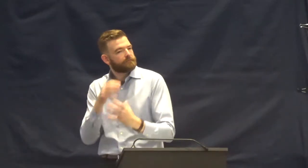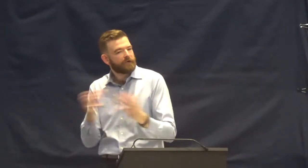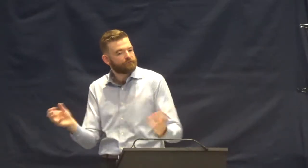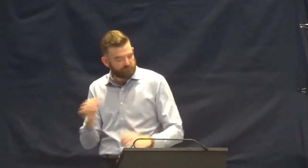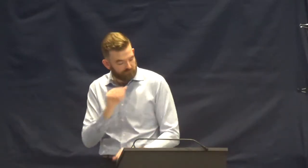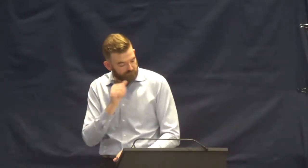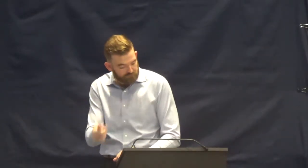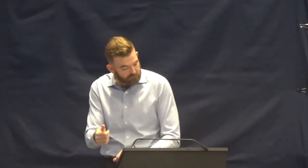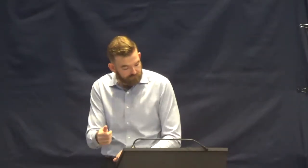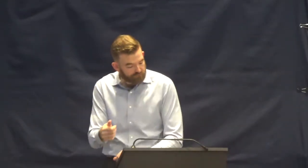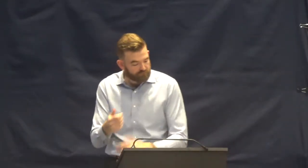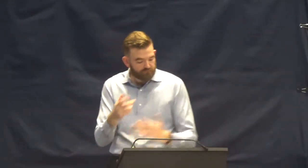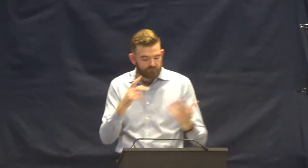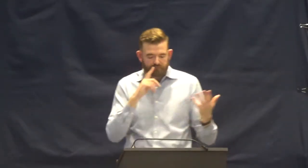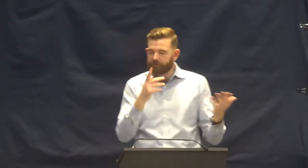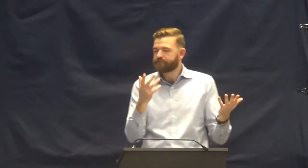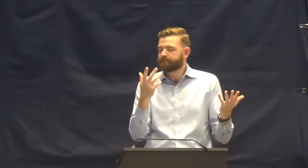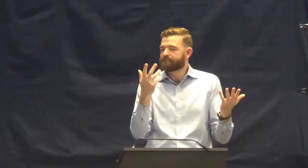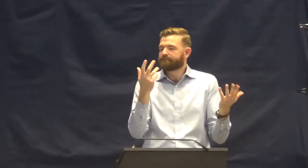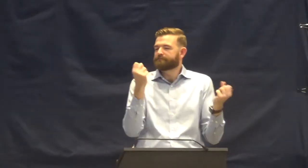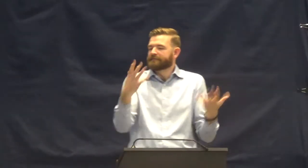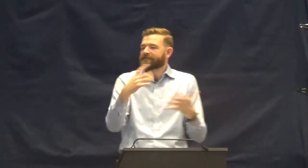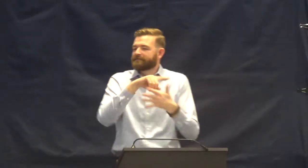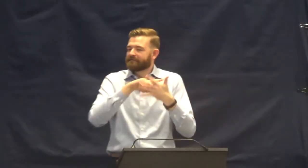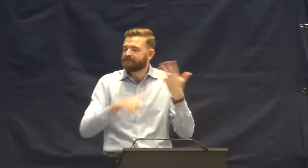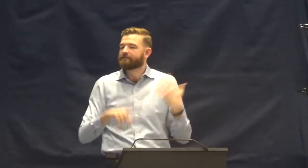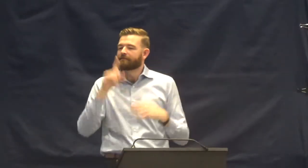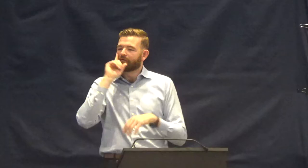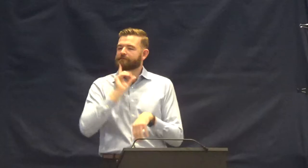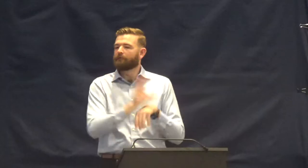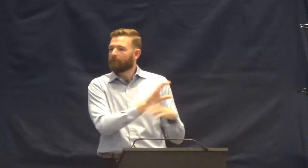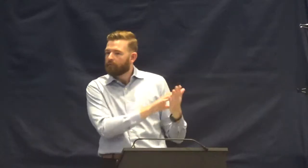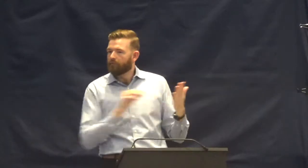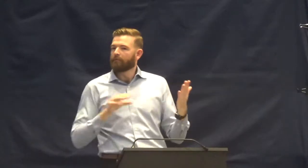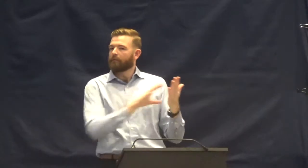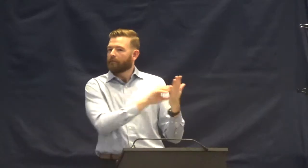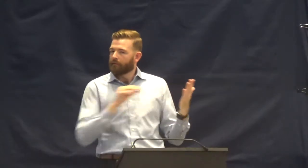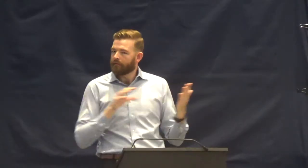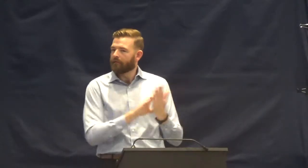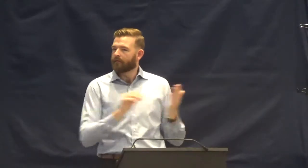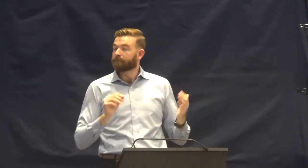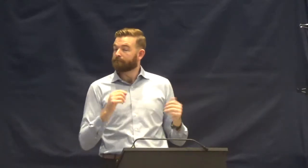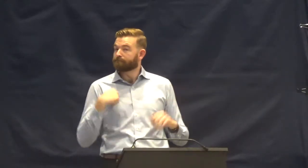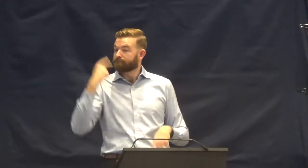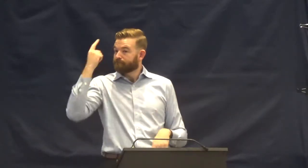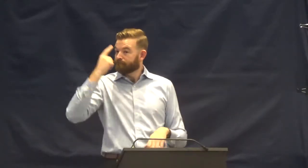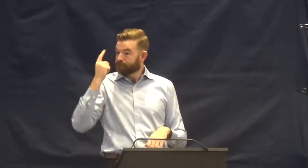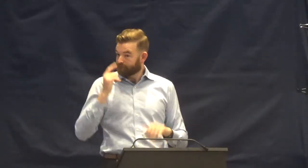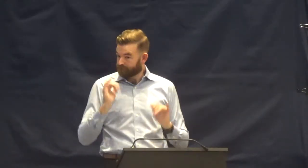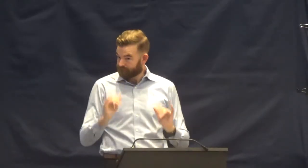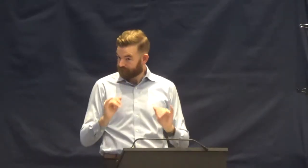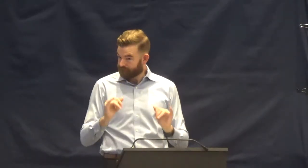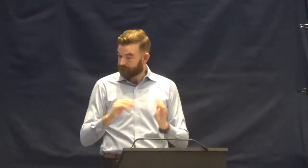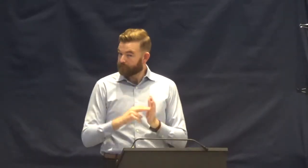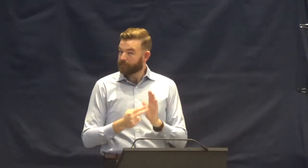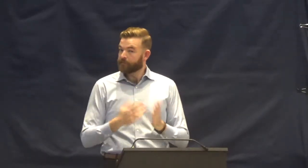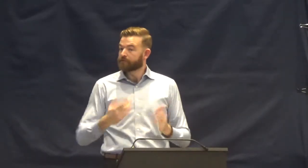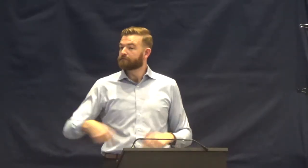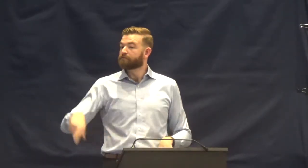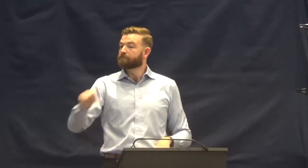been focusing on the stories of people who can hear, not on the stories of people who are deaf. And so we have appropriated things